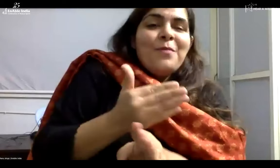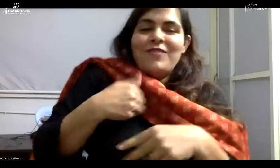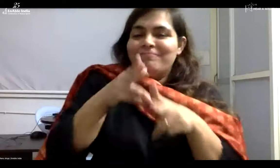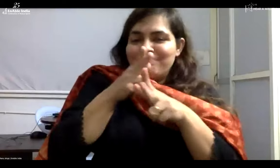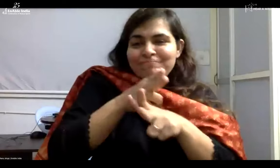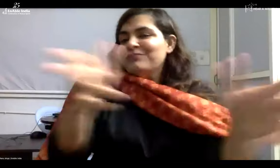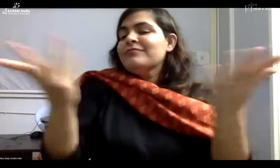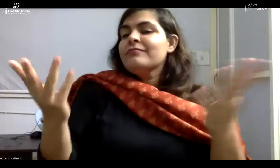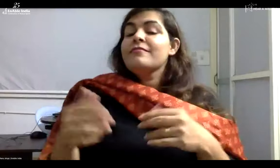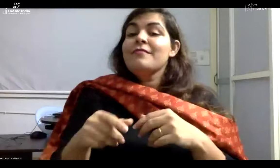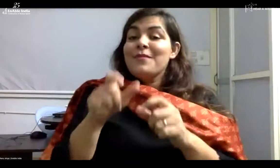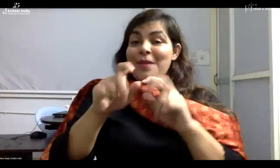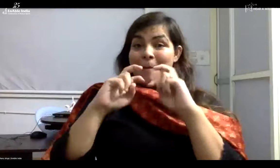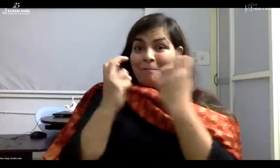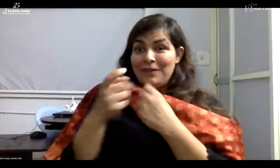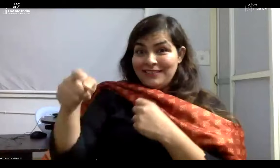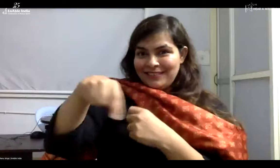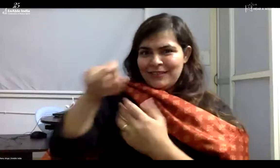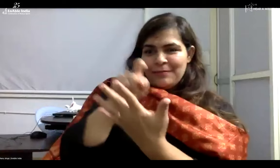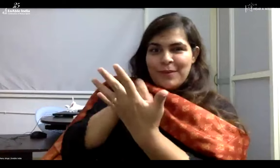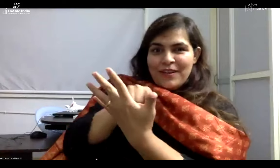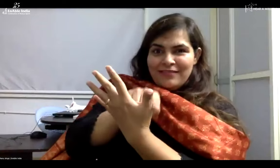good solution, like talking to others as well?